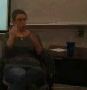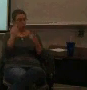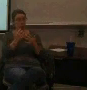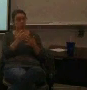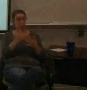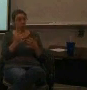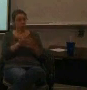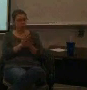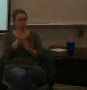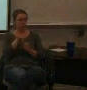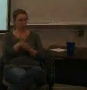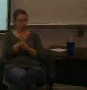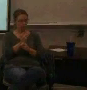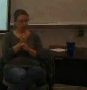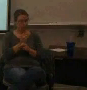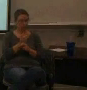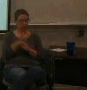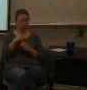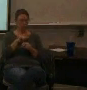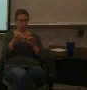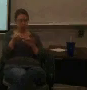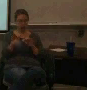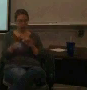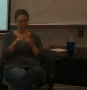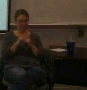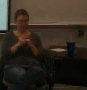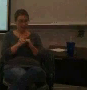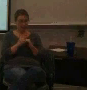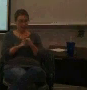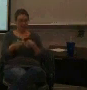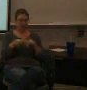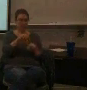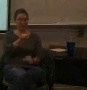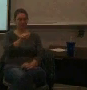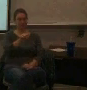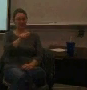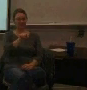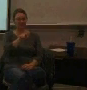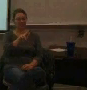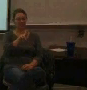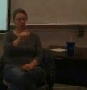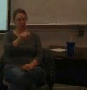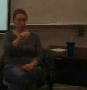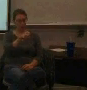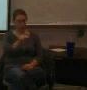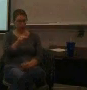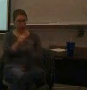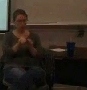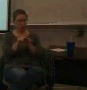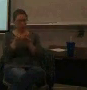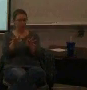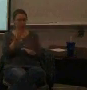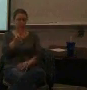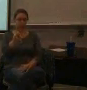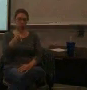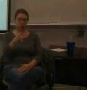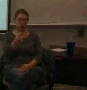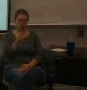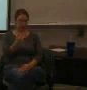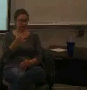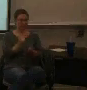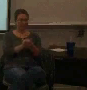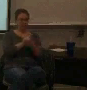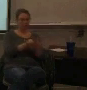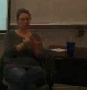And we do this mainly by increasing saturation, branching and laying. So that's also